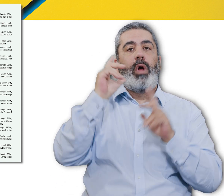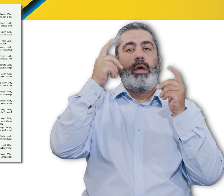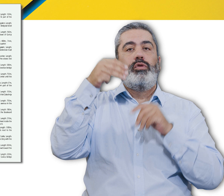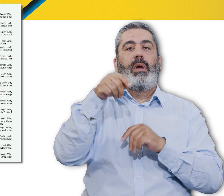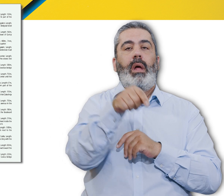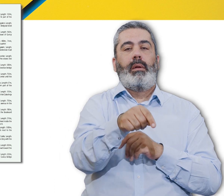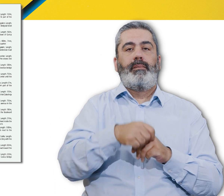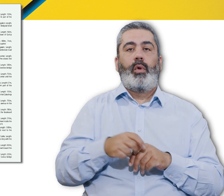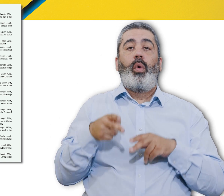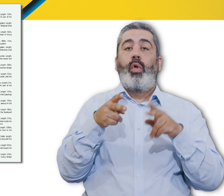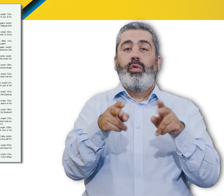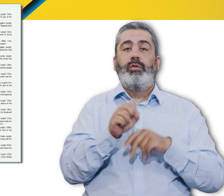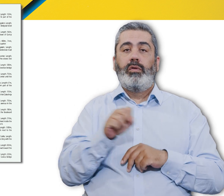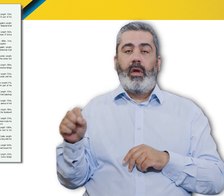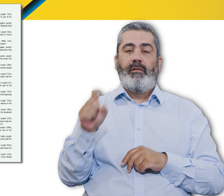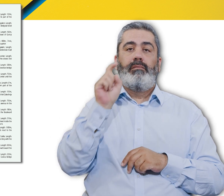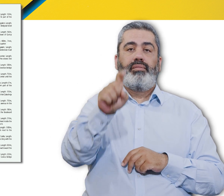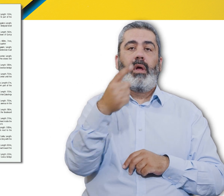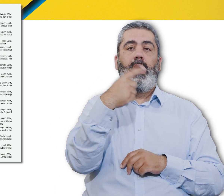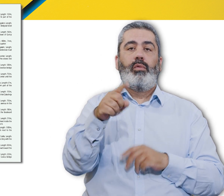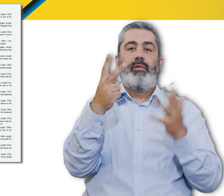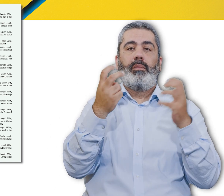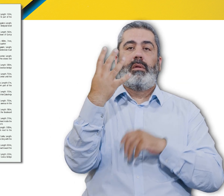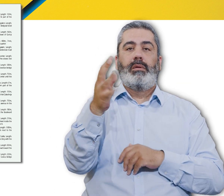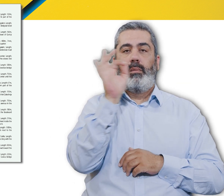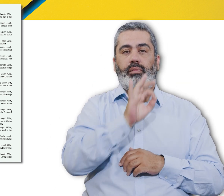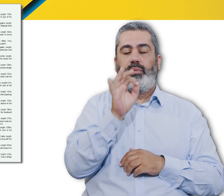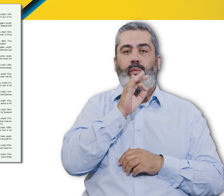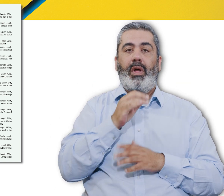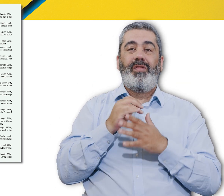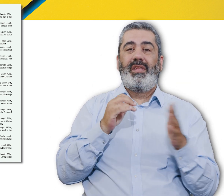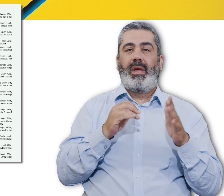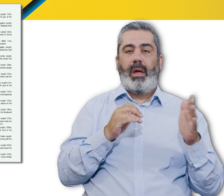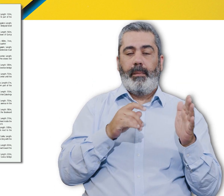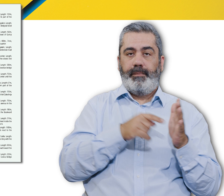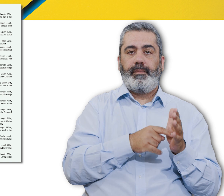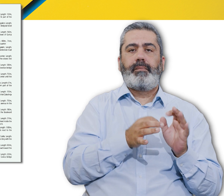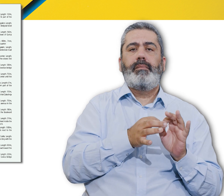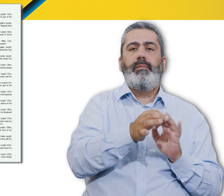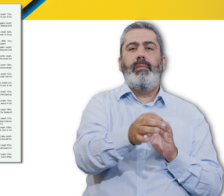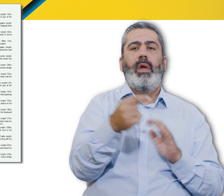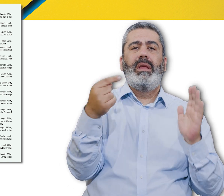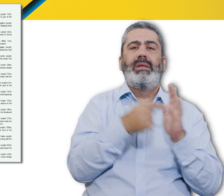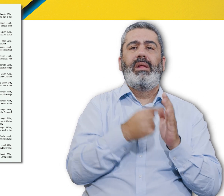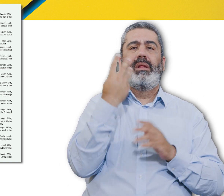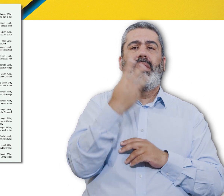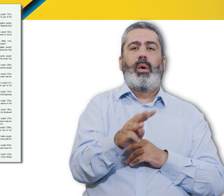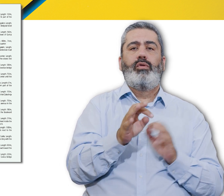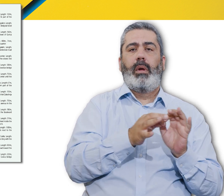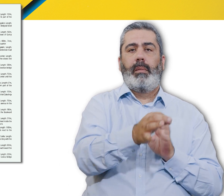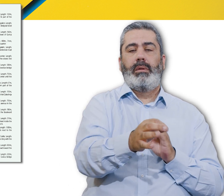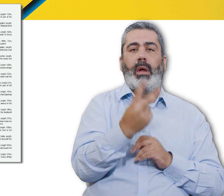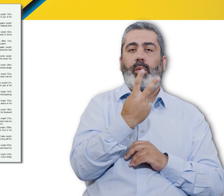western side road to the castle. St. Sophia Alley, Shen Sophia number 218,